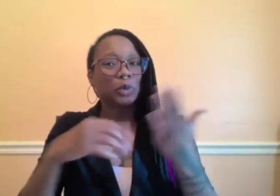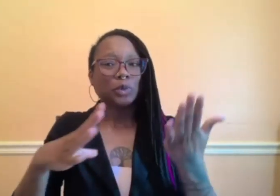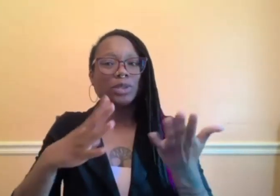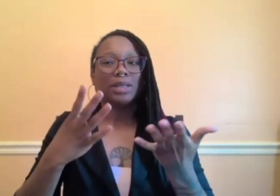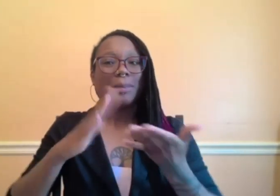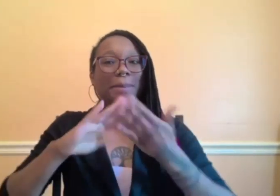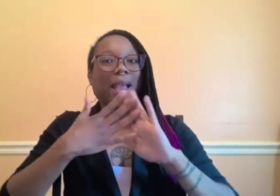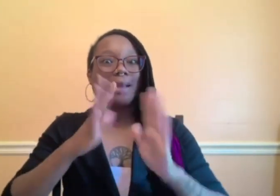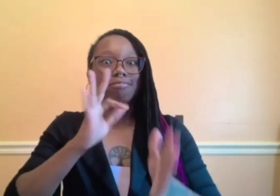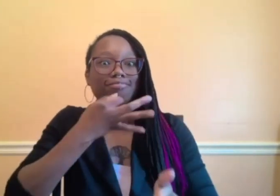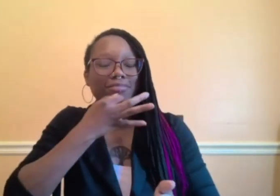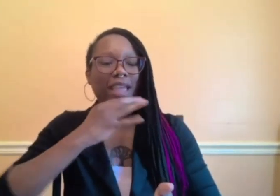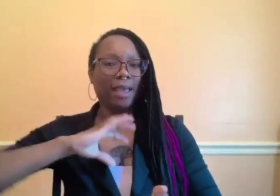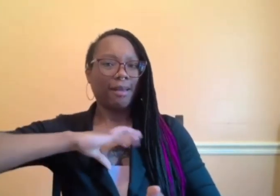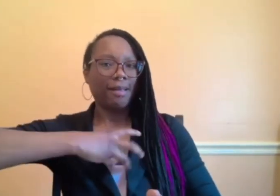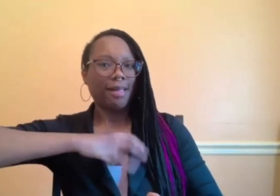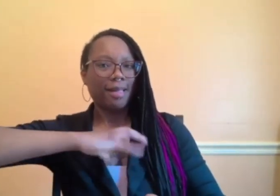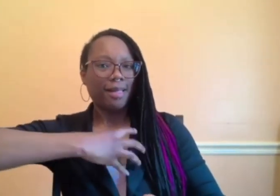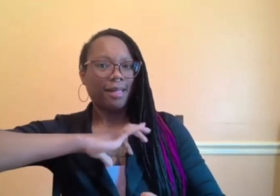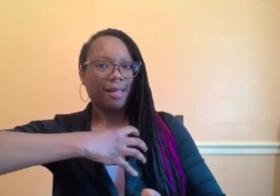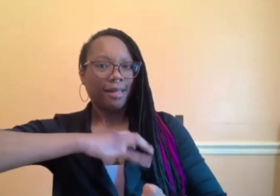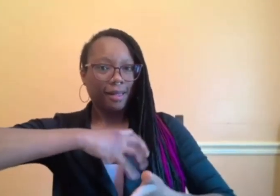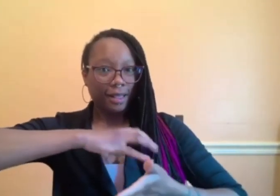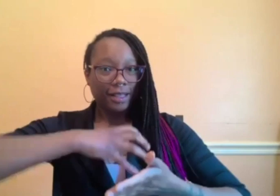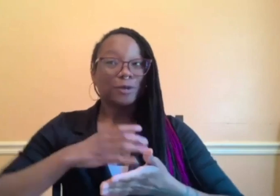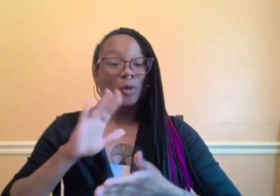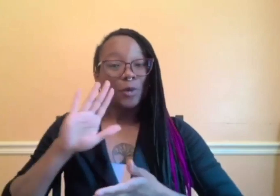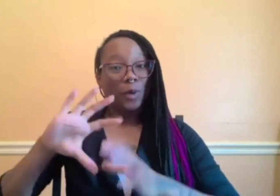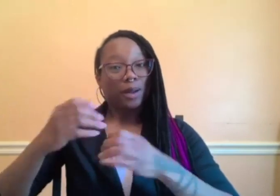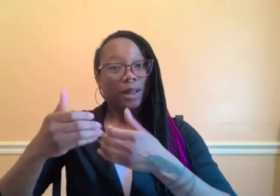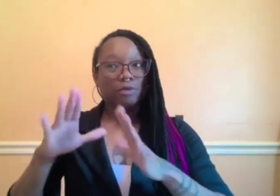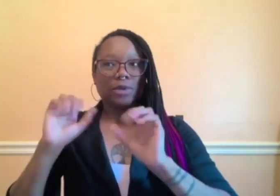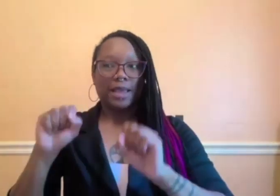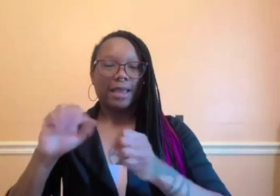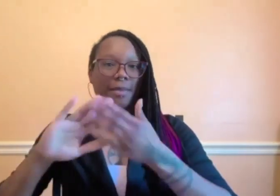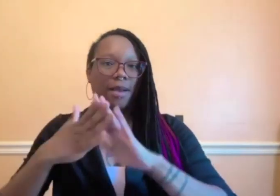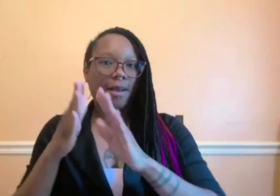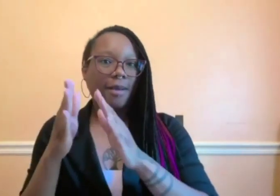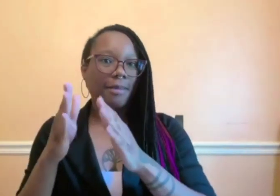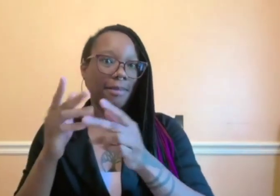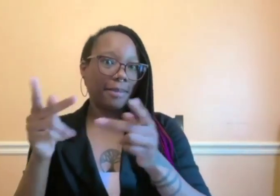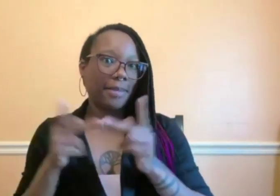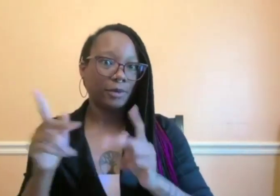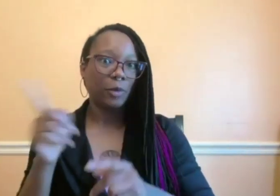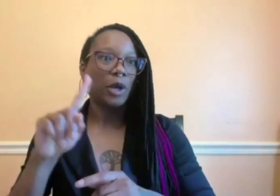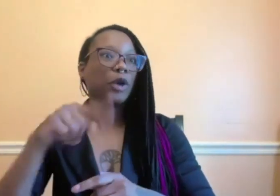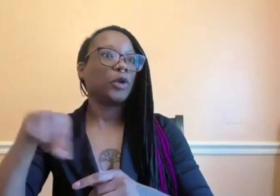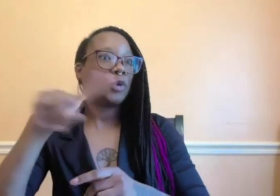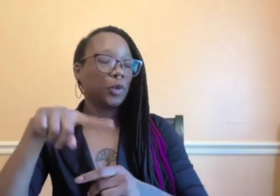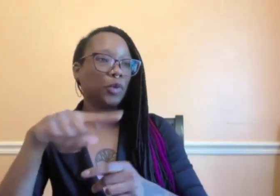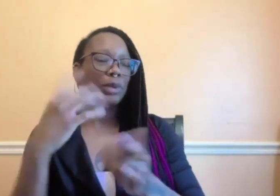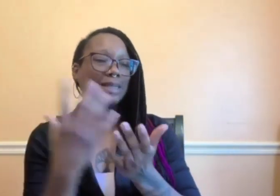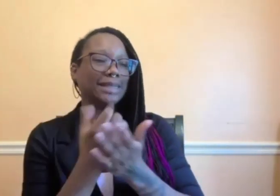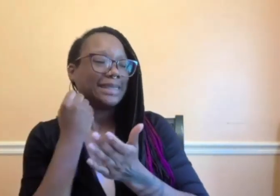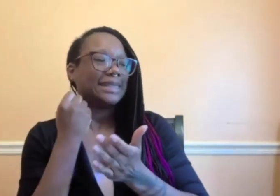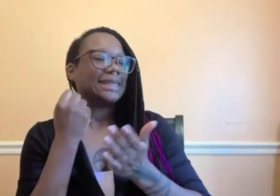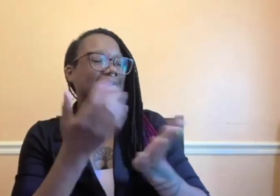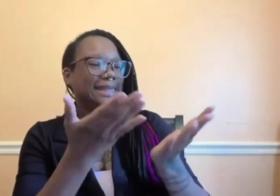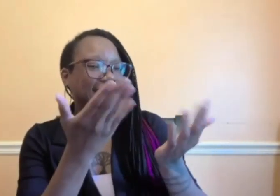students bring within, bring those things into the classroom. Noticing that those students have the ability to interact and